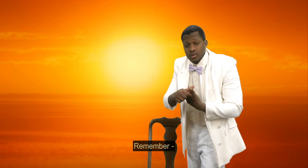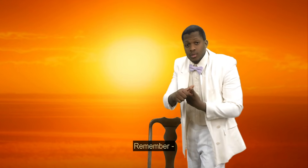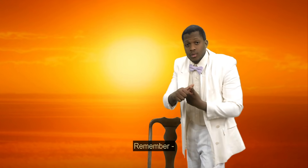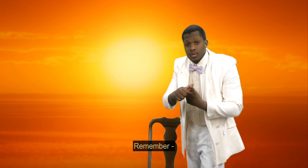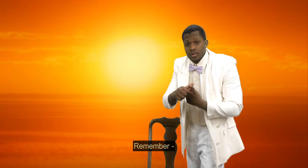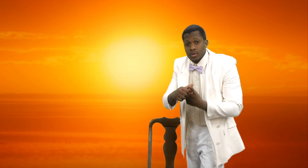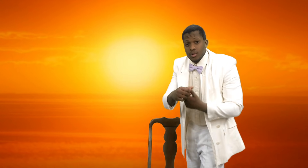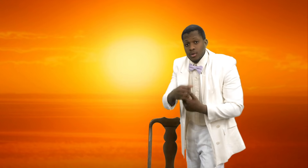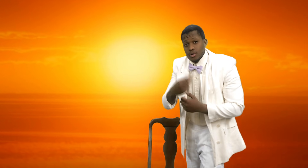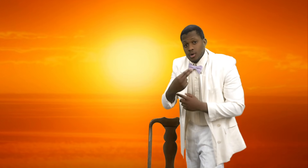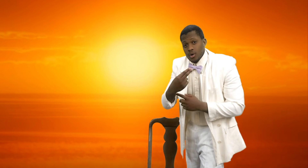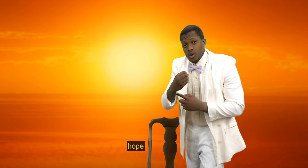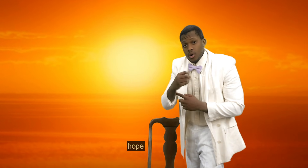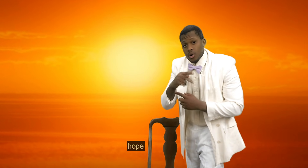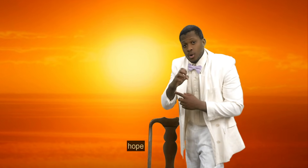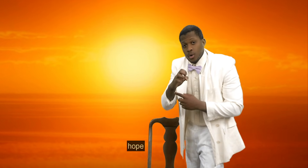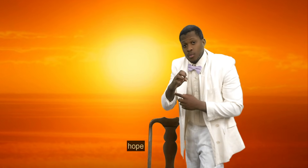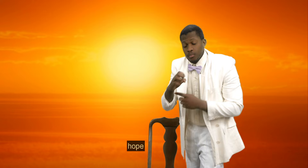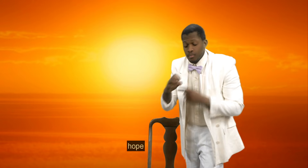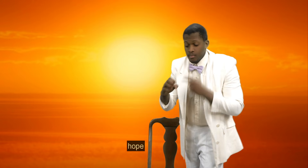Remember, hope